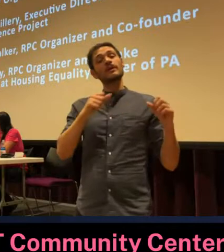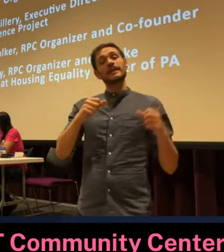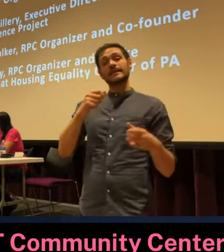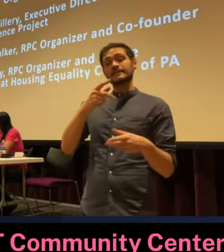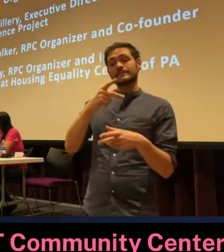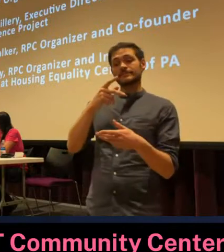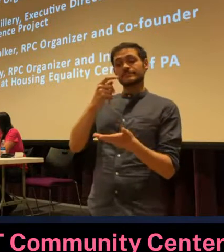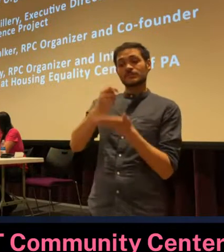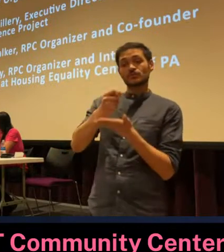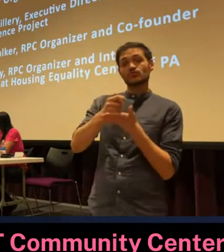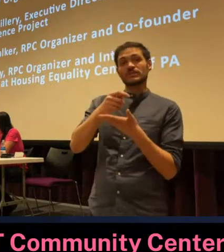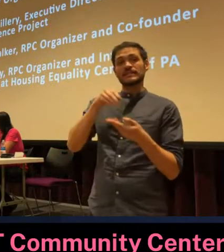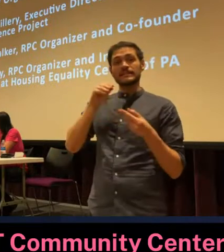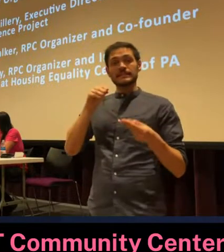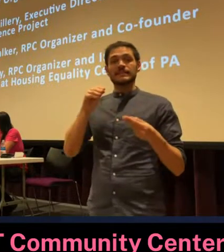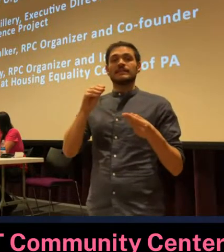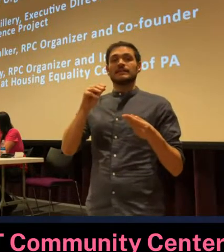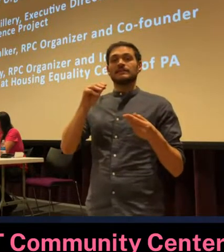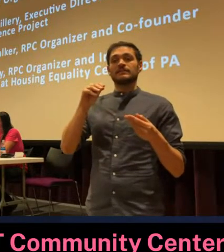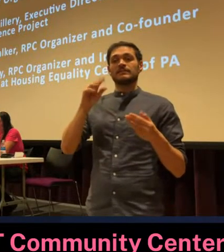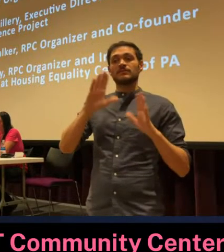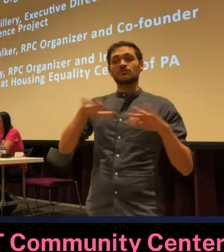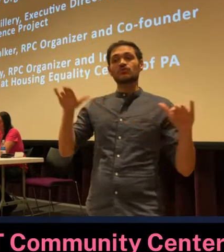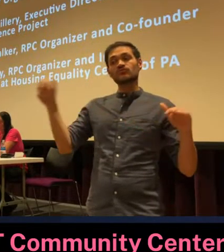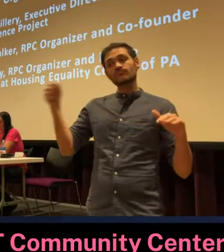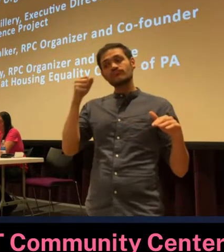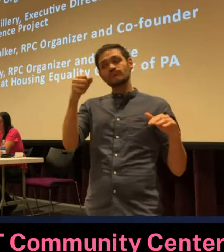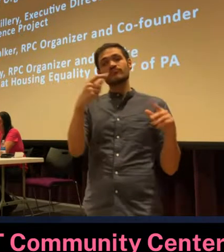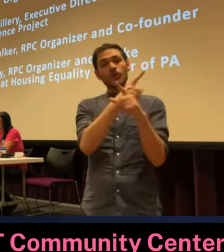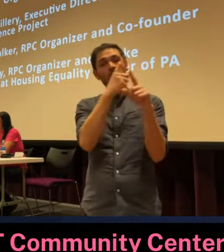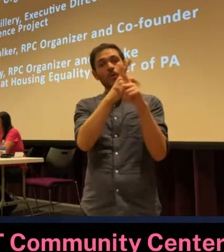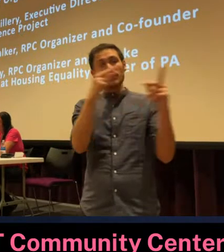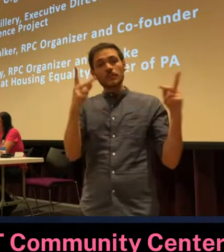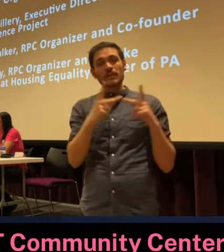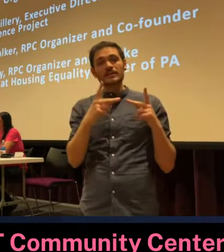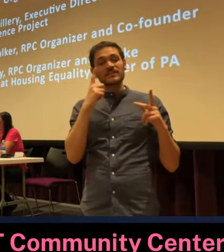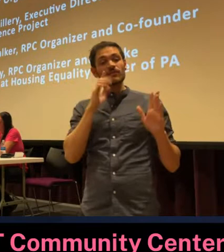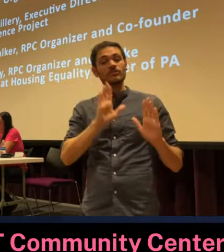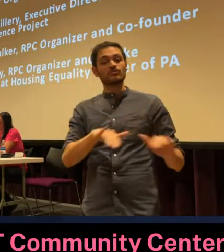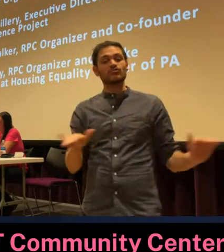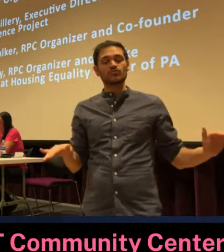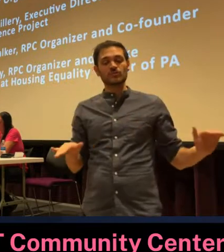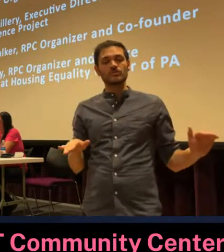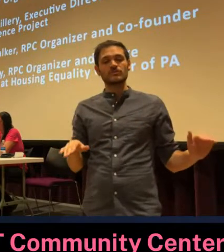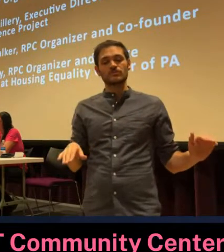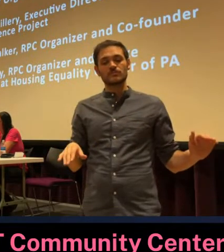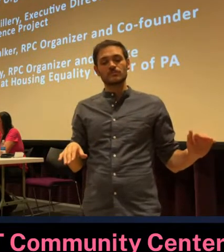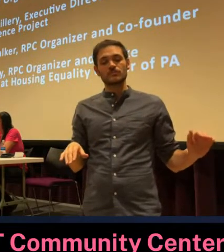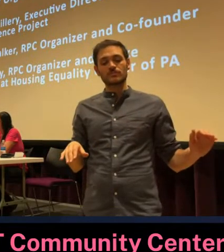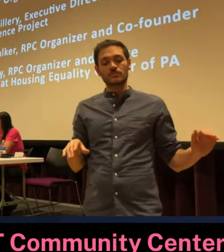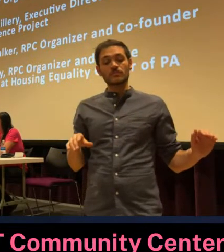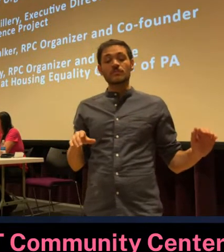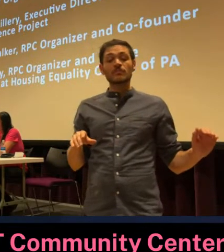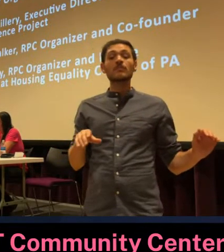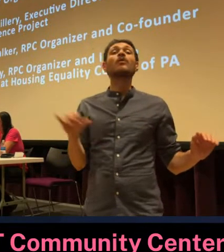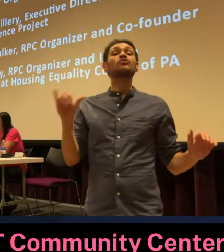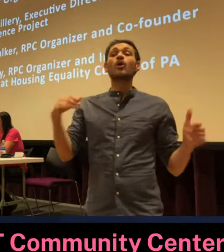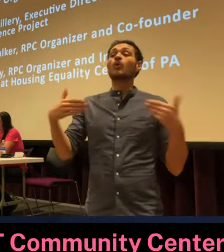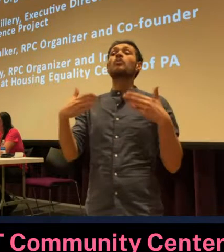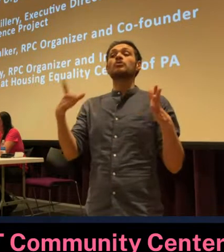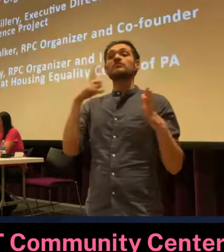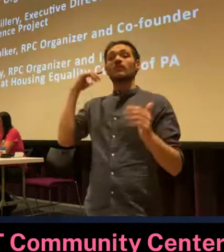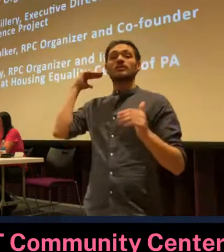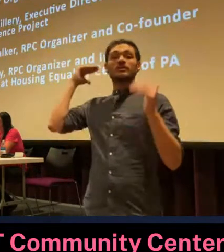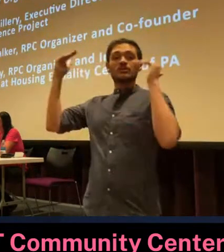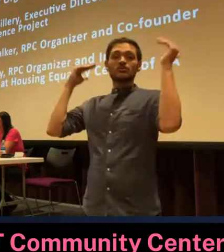them in appropriate places with rooms and adults for children, or just rooms for adults, right? So I know people that